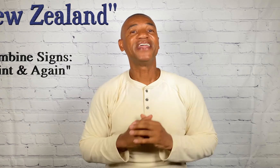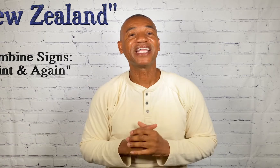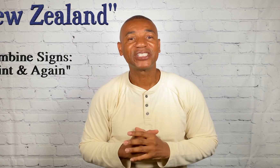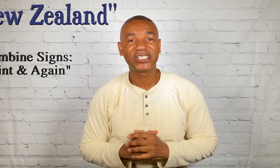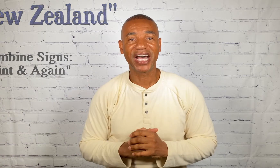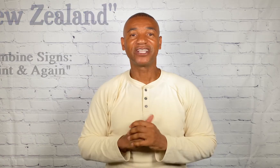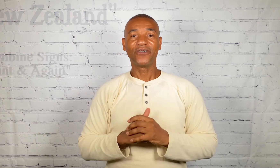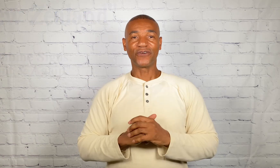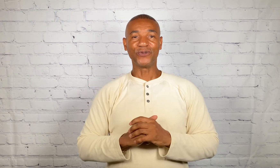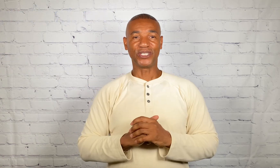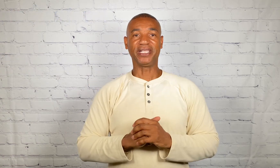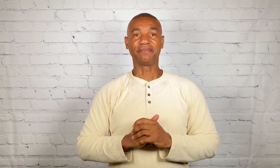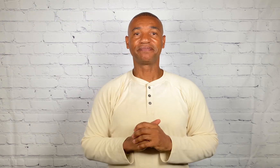That is the sign for New Zealand.